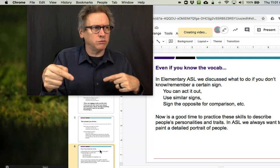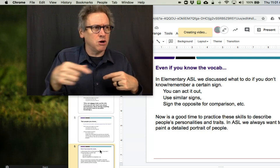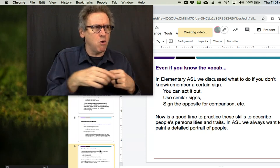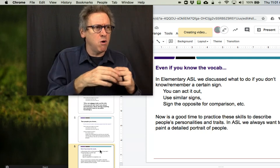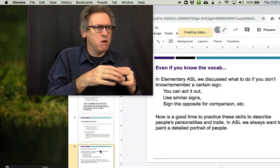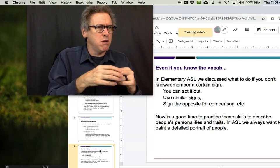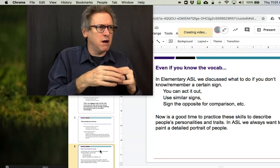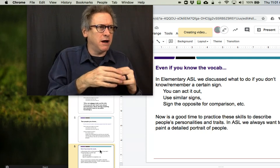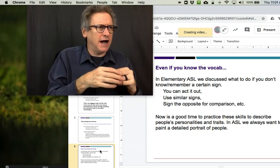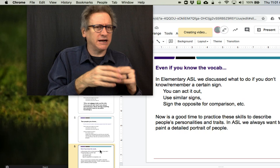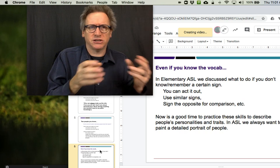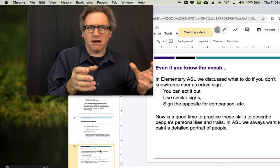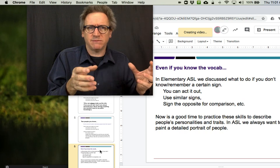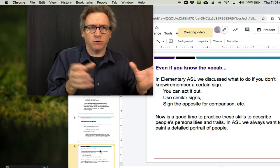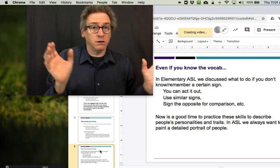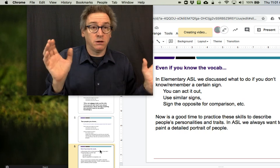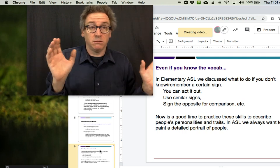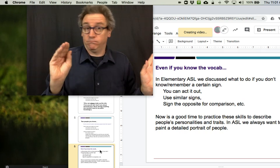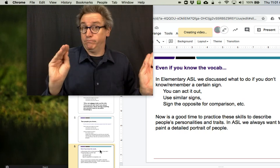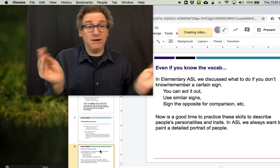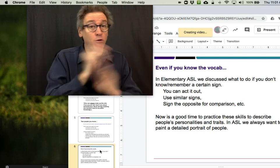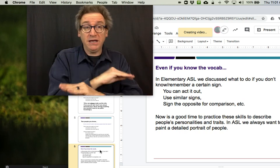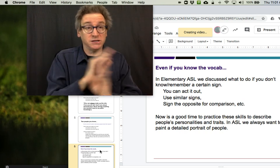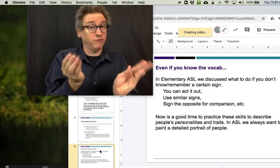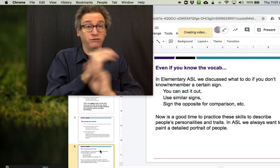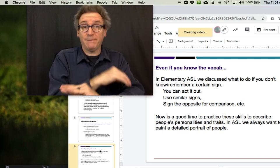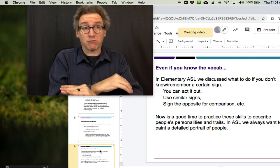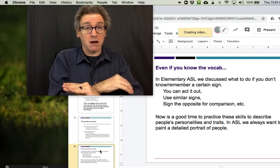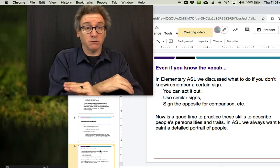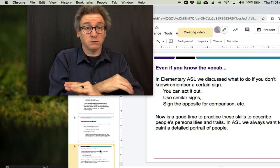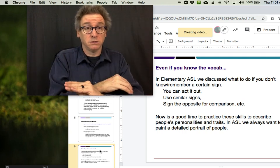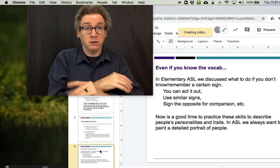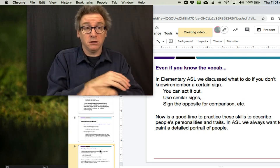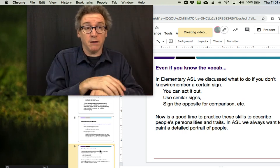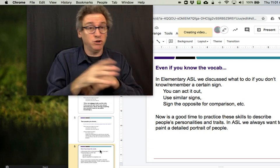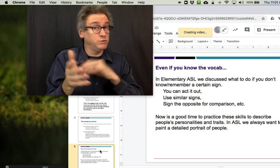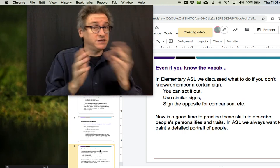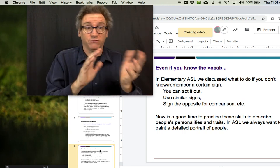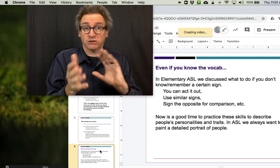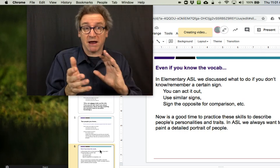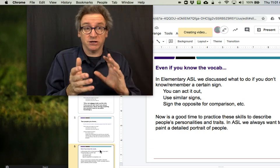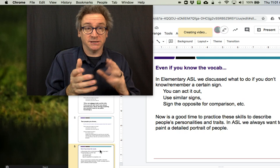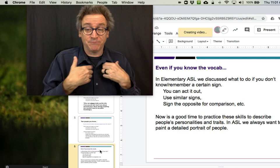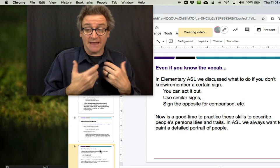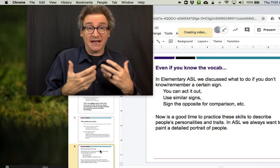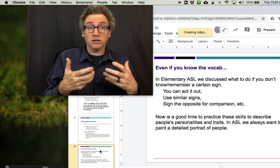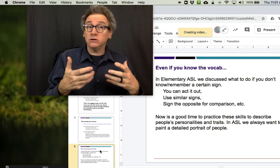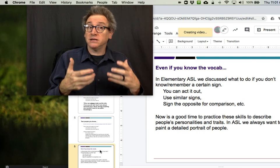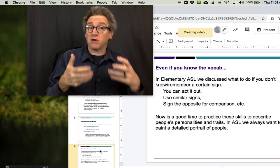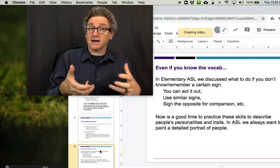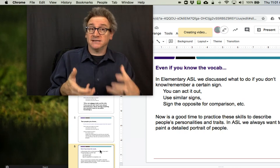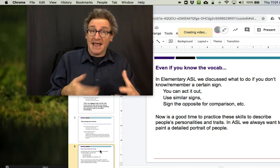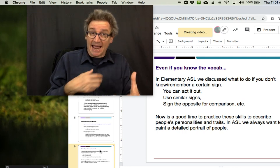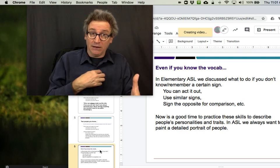don't know how to describe someone, by all means, flip it around. Use different strategies. And that's a good